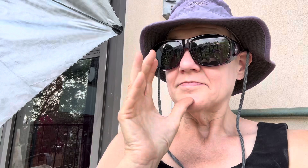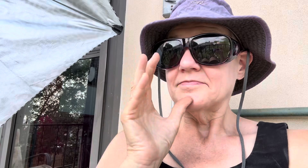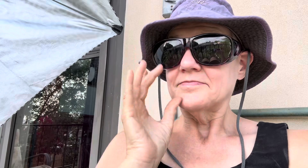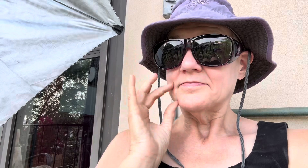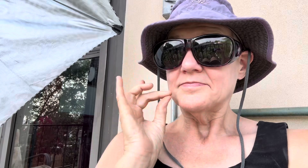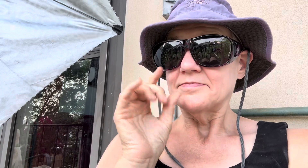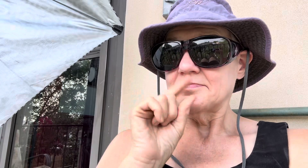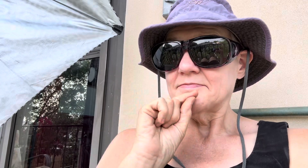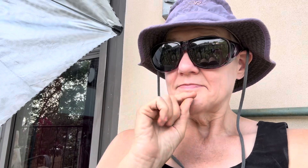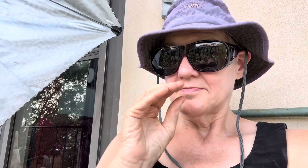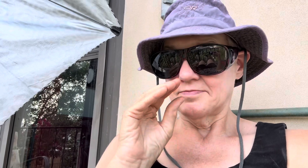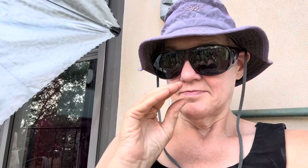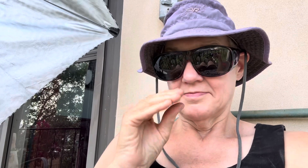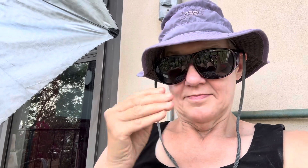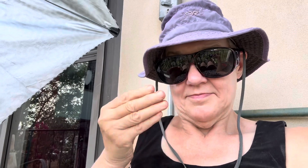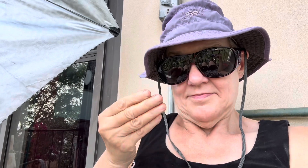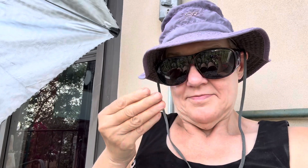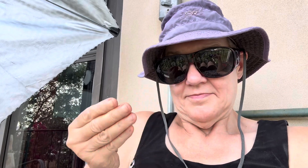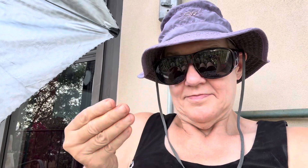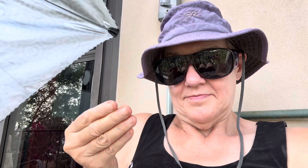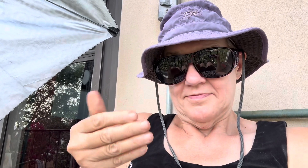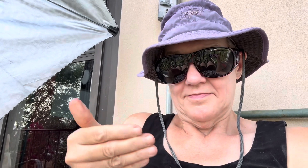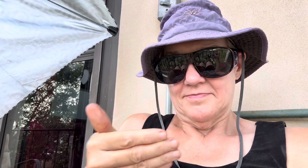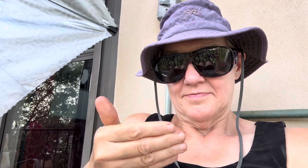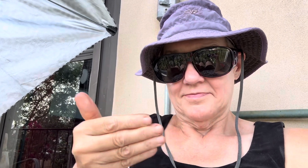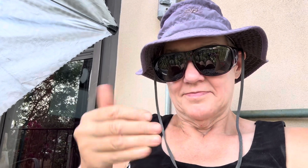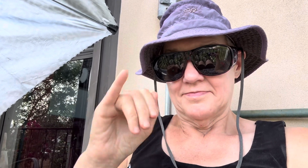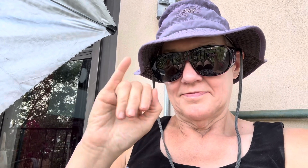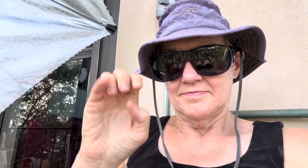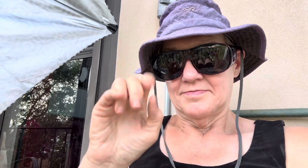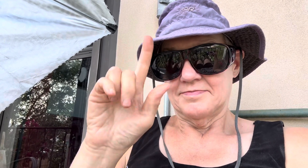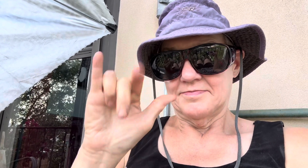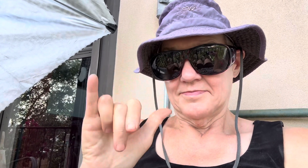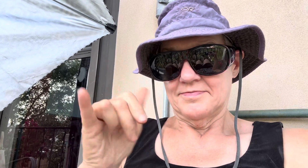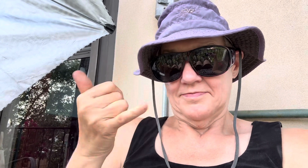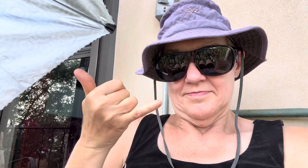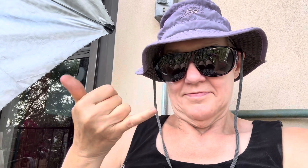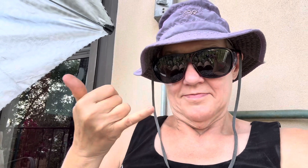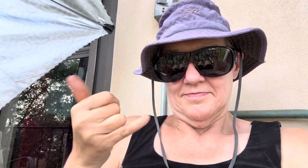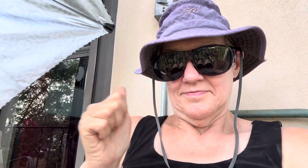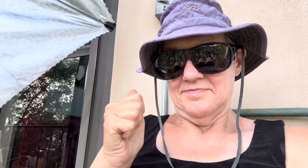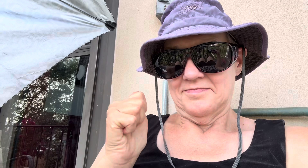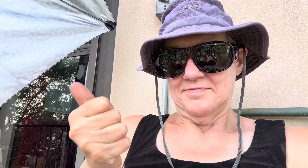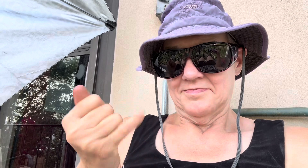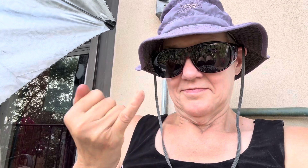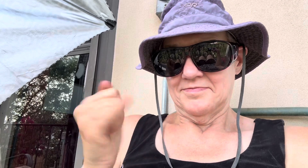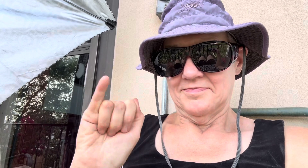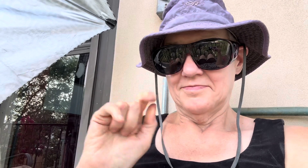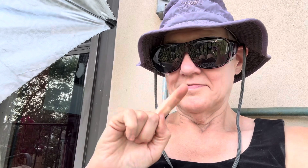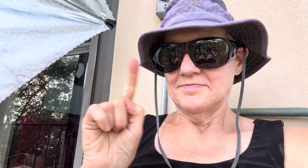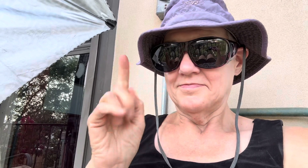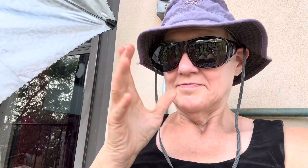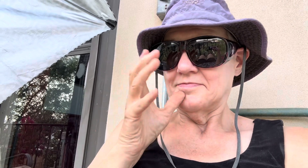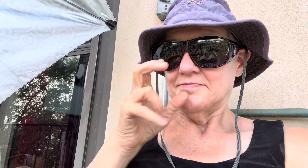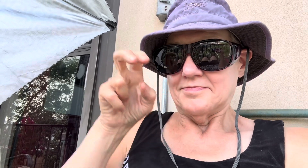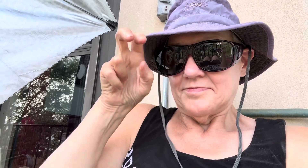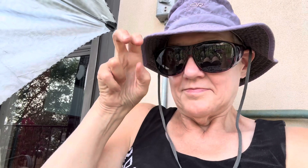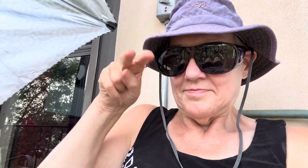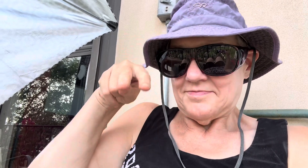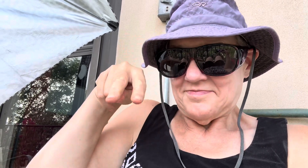Yesterday, the mother catbird brought the fledgling and fed it grape jelly. But today, she wants it to eat